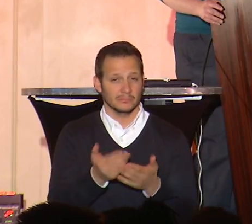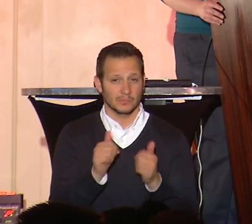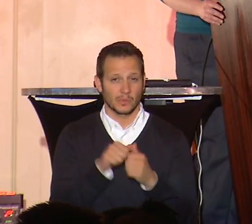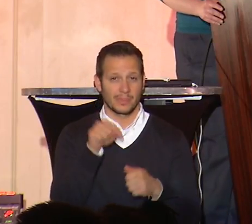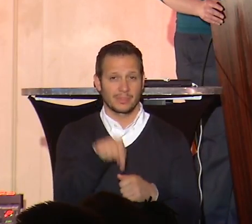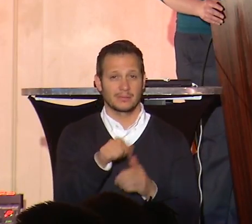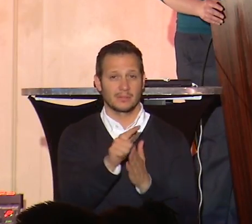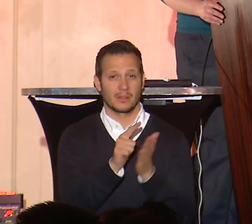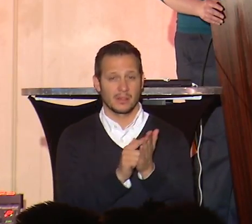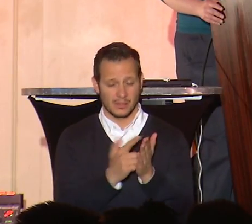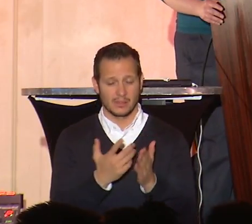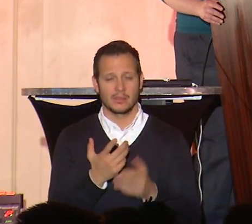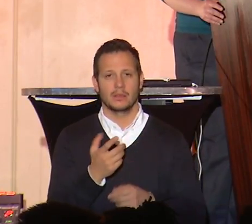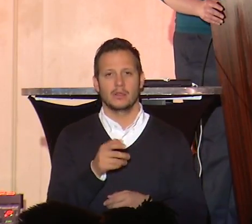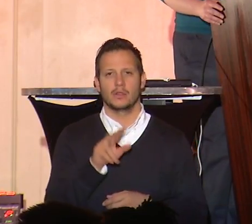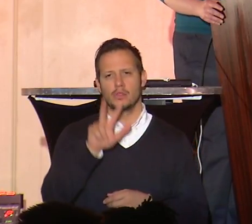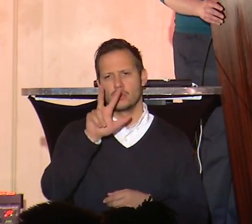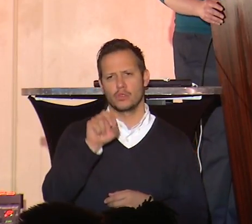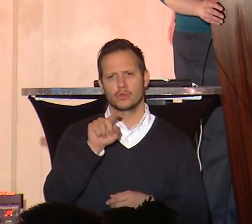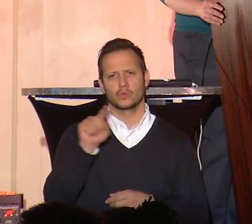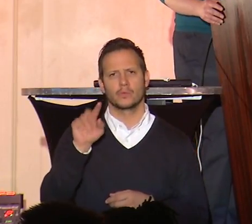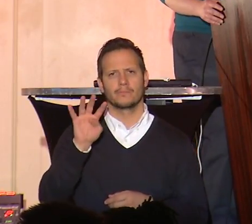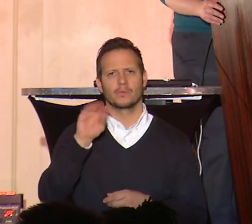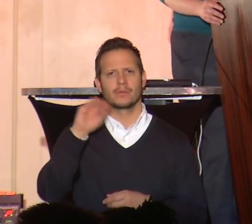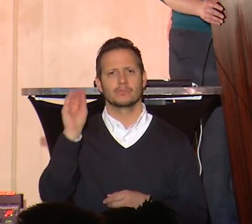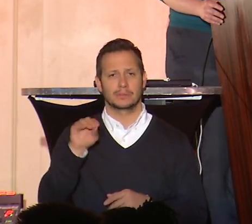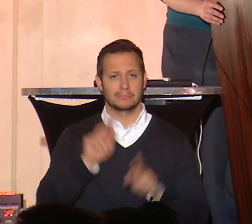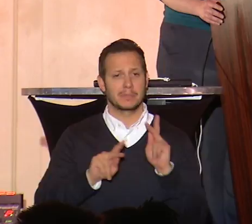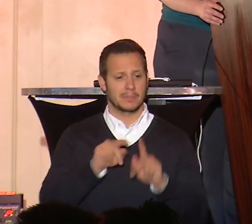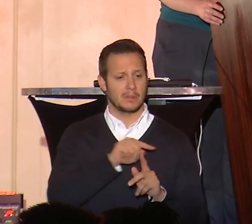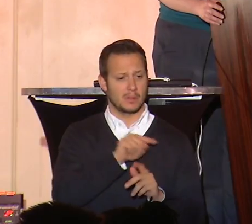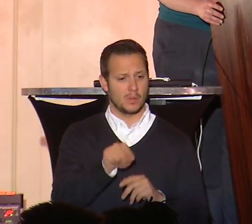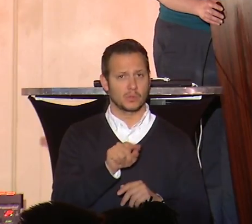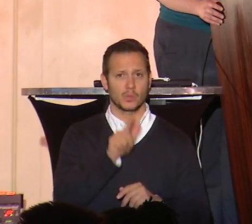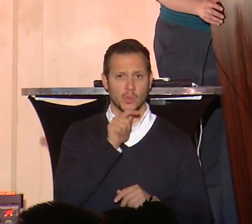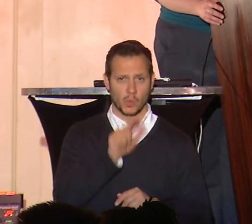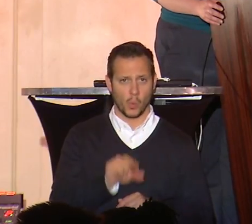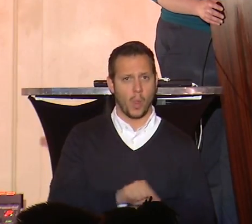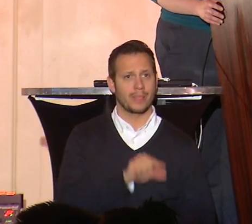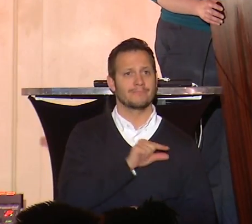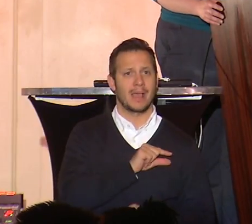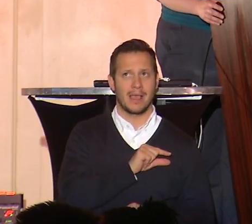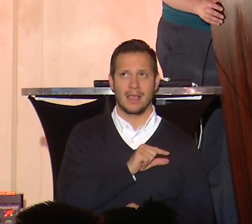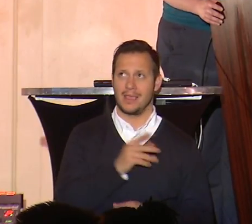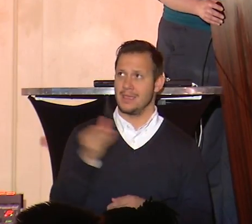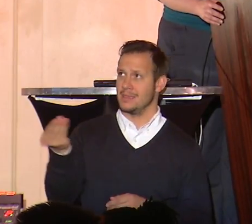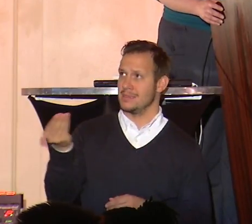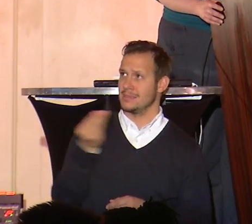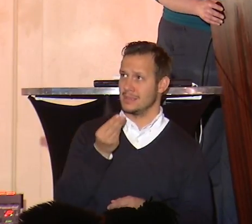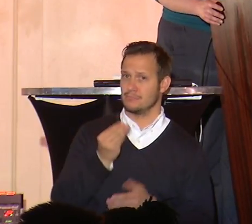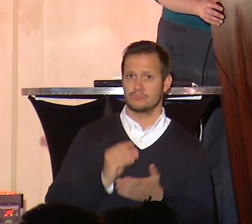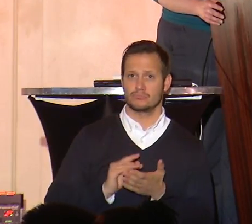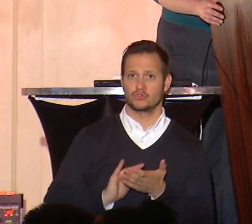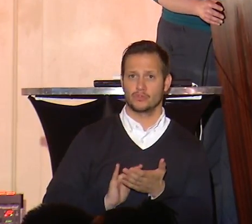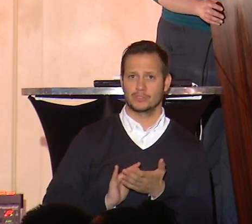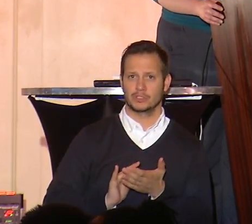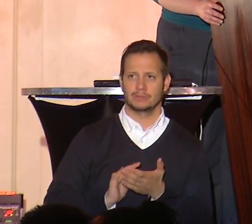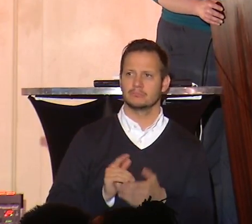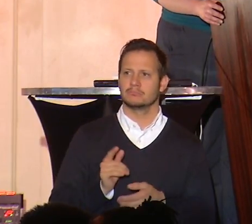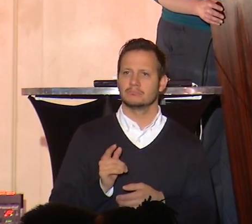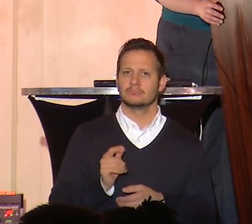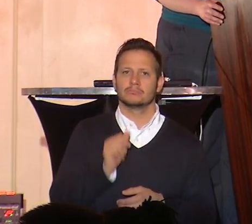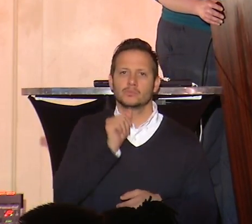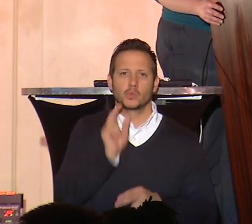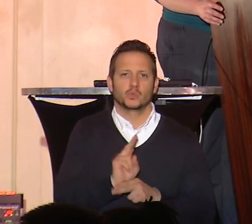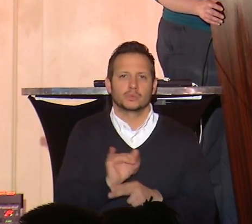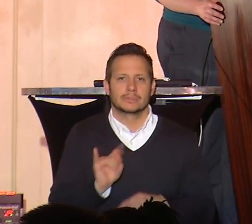about 35 to 40% of people who qualify, who get a prescription, don't take it to hasten their death,